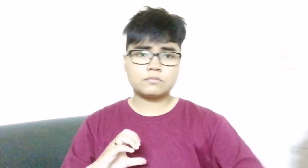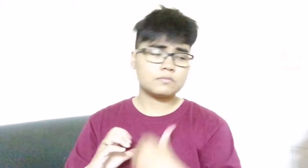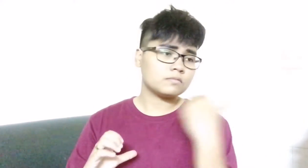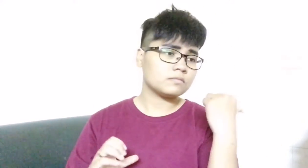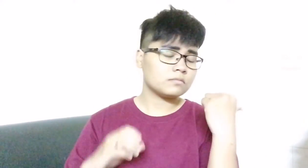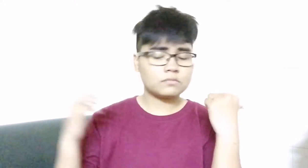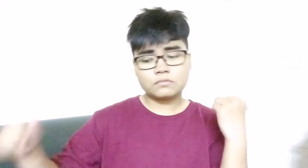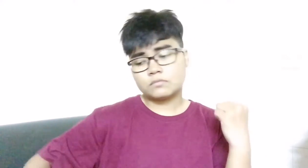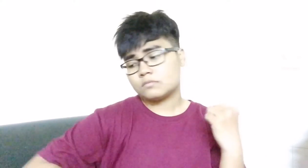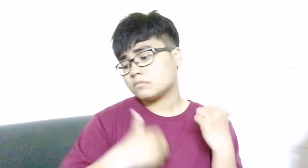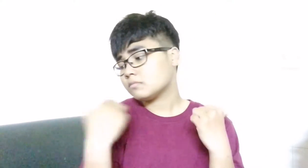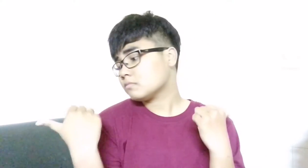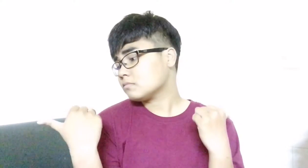any other